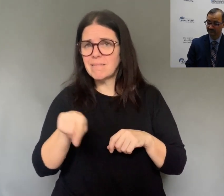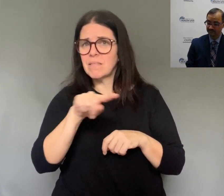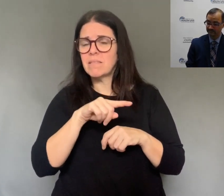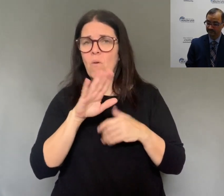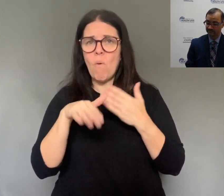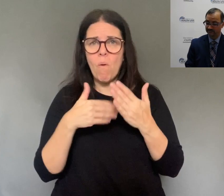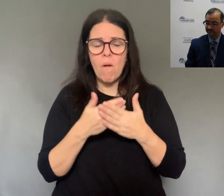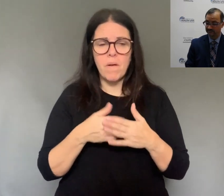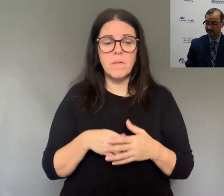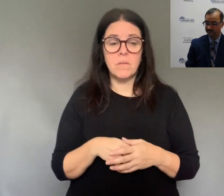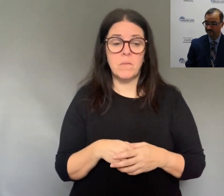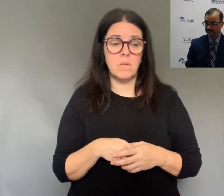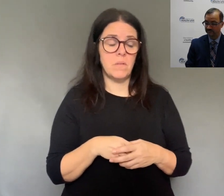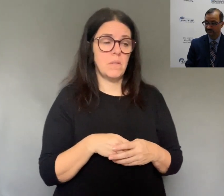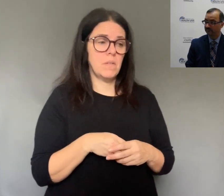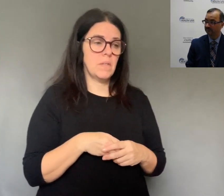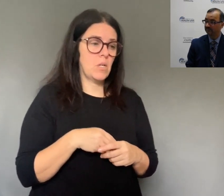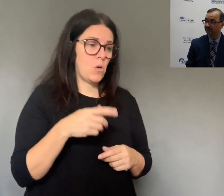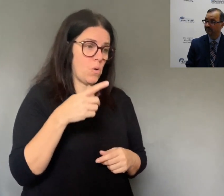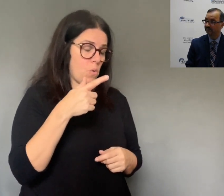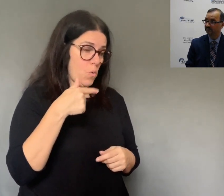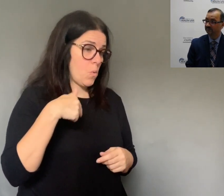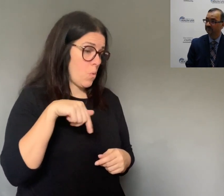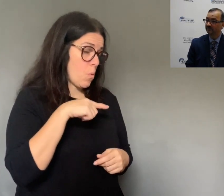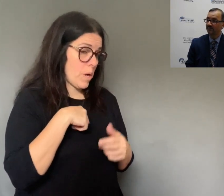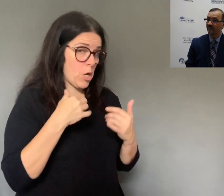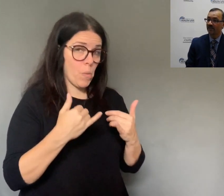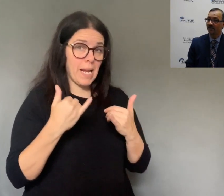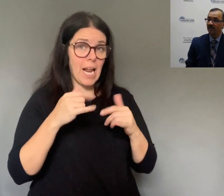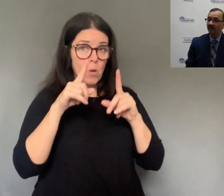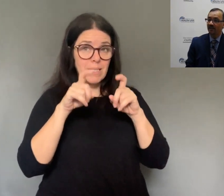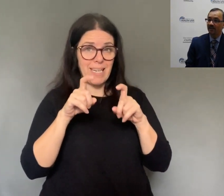randomly tested for symptoms like they are in the States?